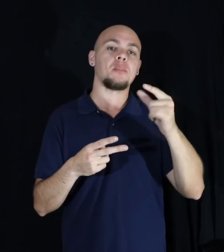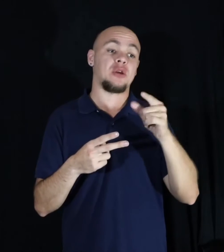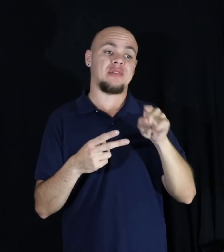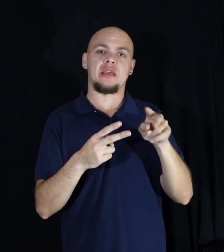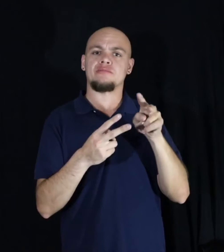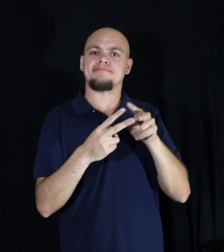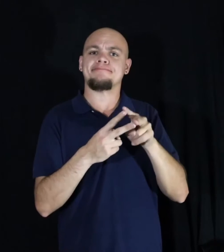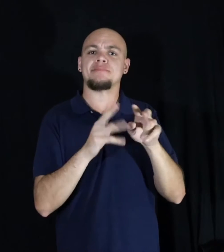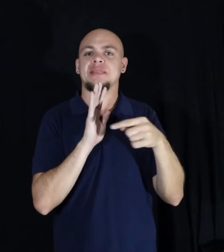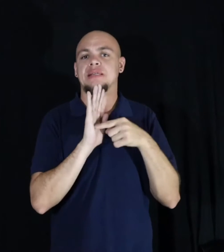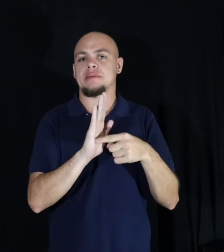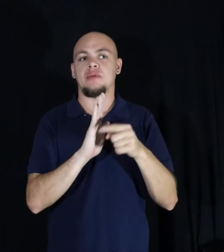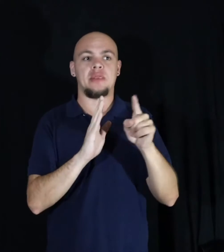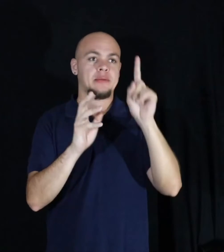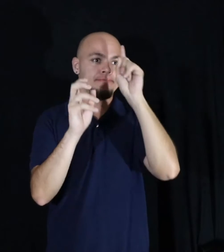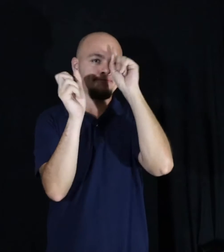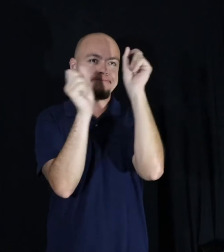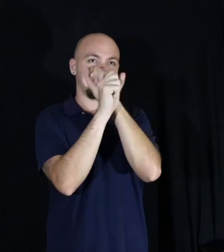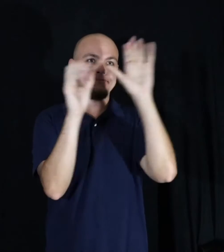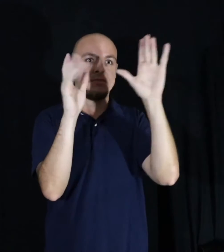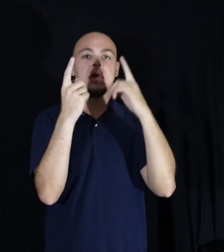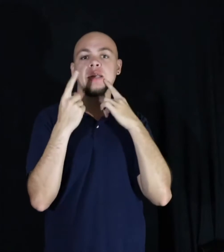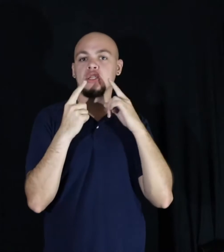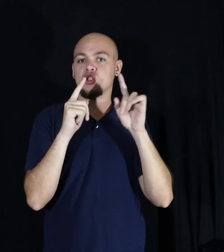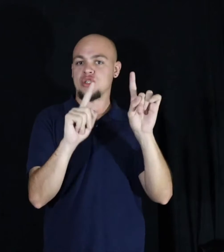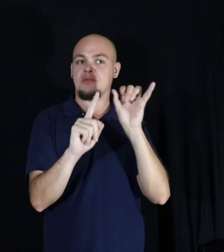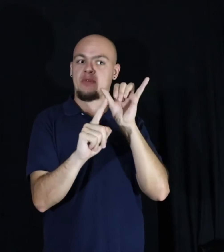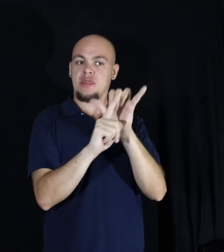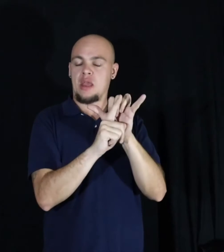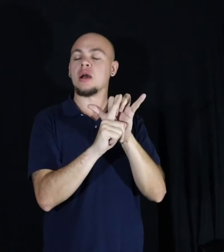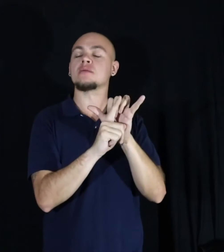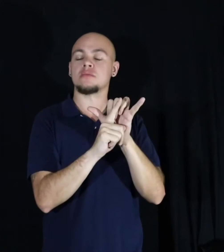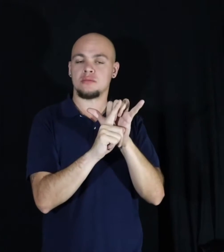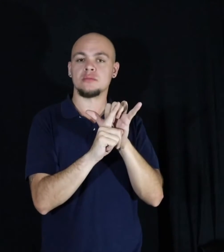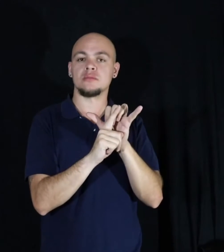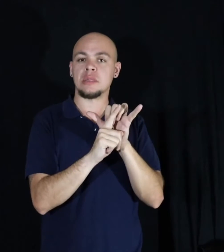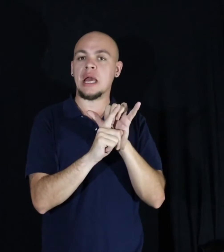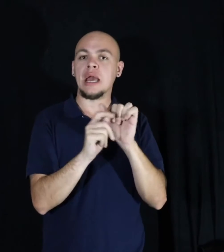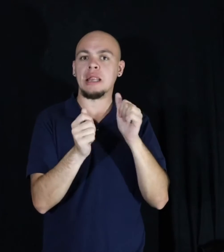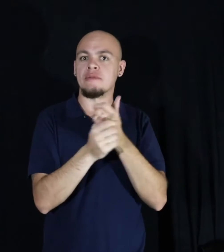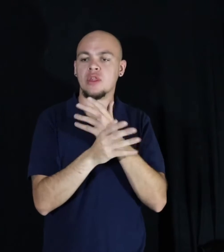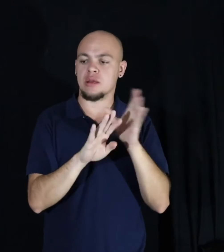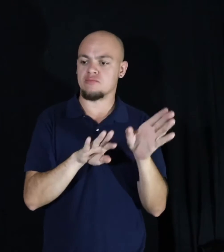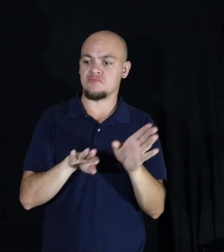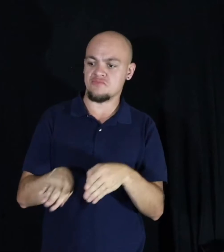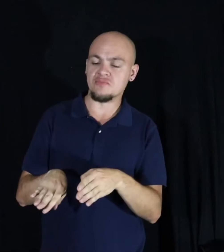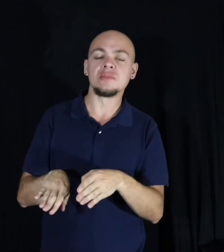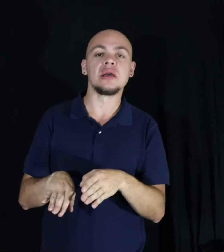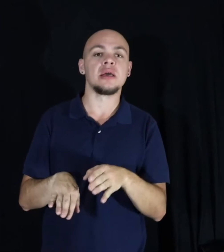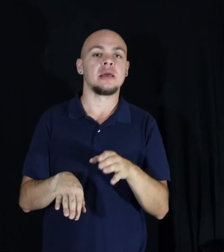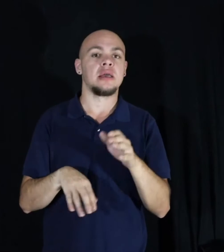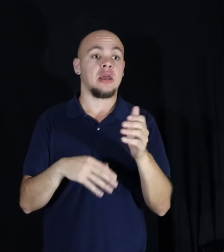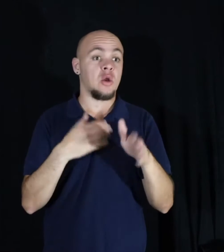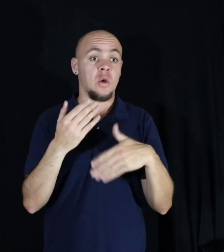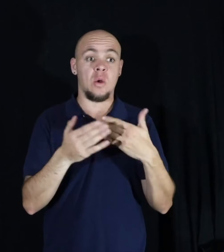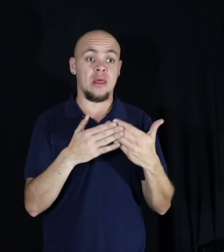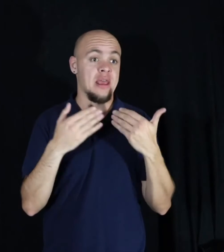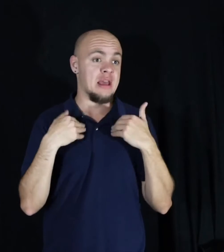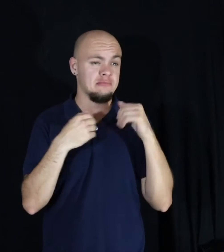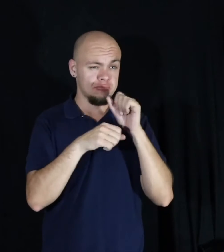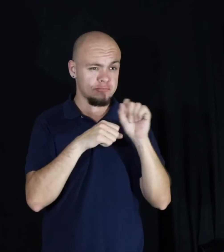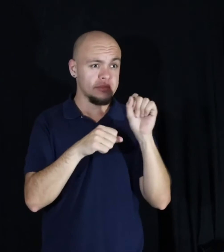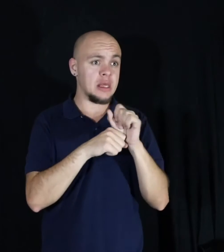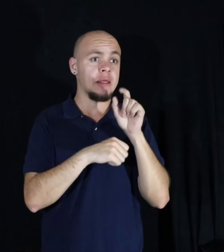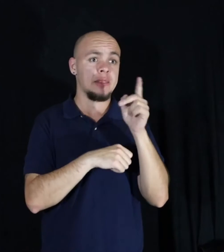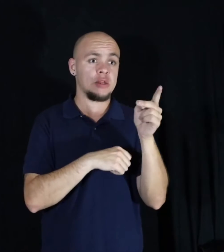they dreamt of something, they were so determined to achieve it that they just left everything else and gave all that they had and they made it. So